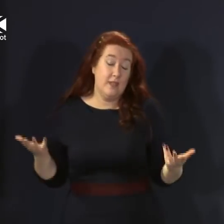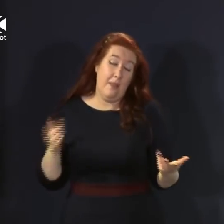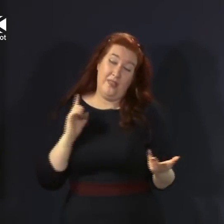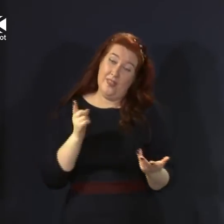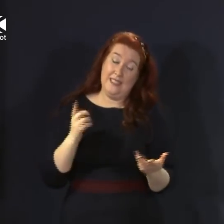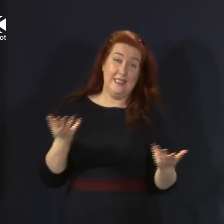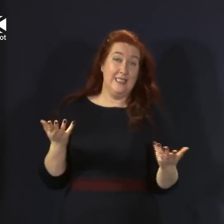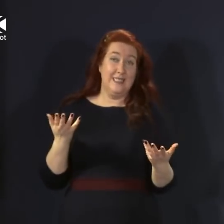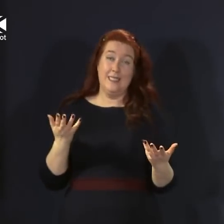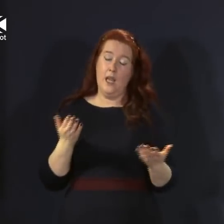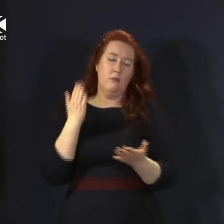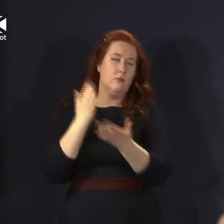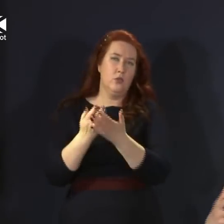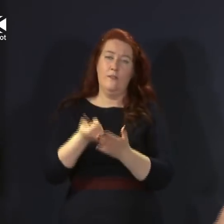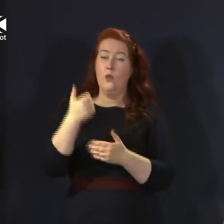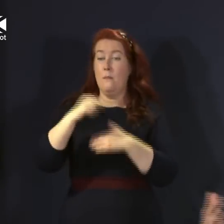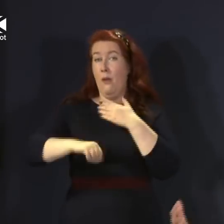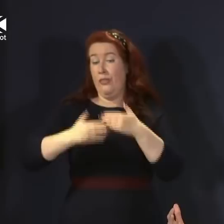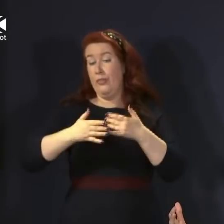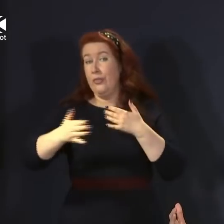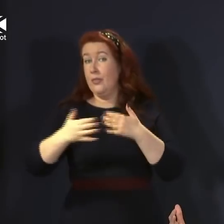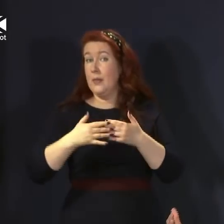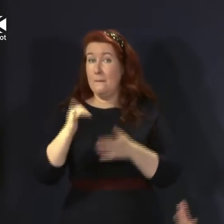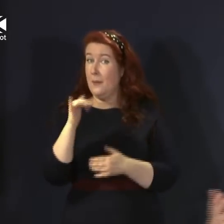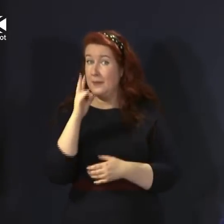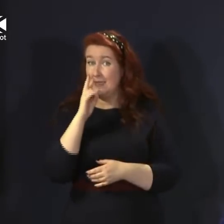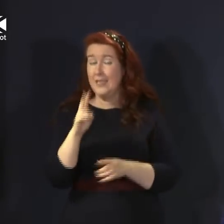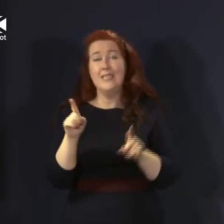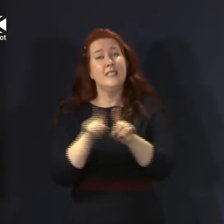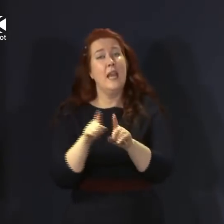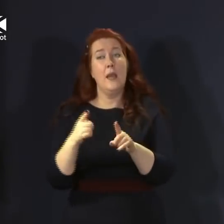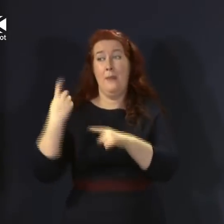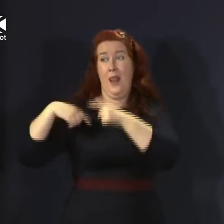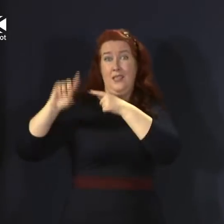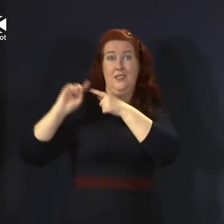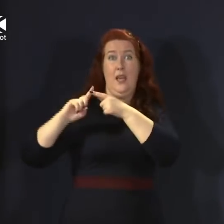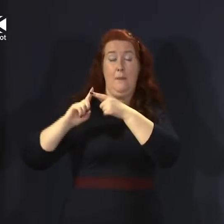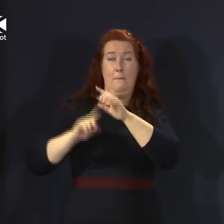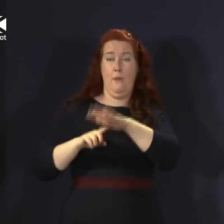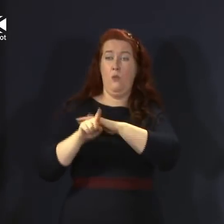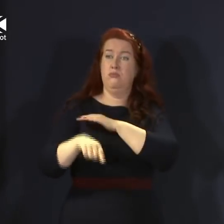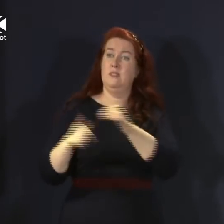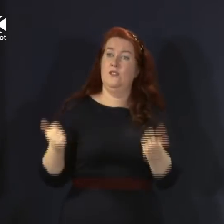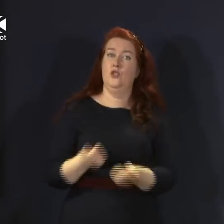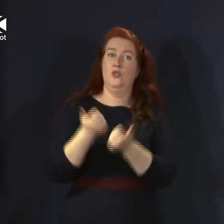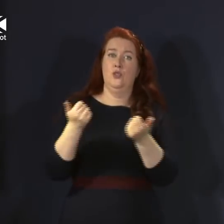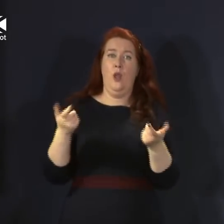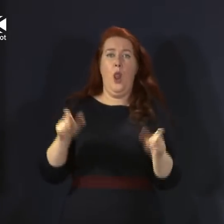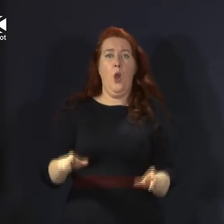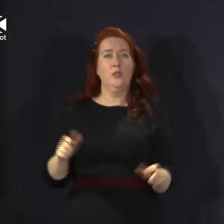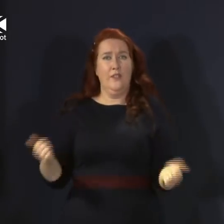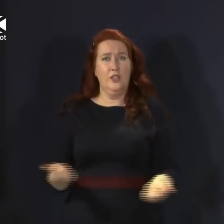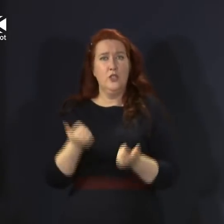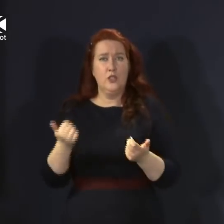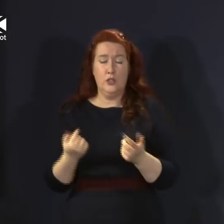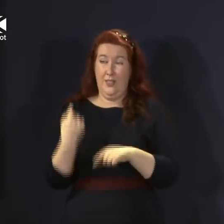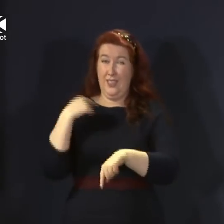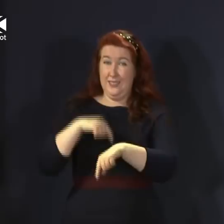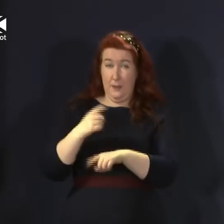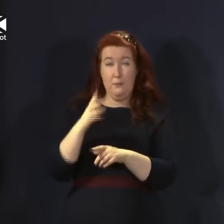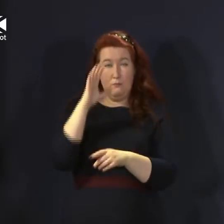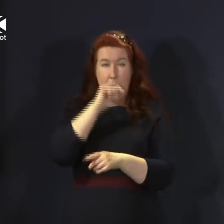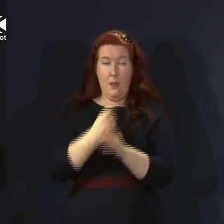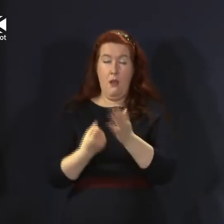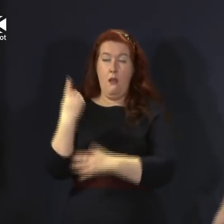of thing over the months ahead that we may, just as happened when we came out of lockdown before. I think the first situation like this we had was in Dumfries